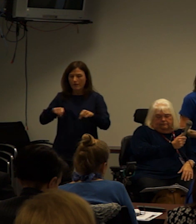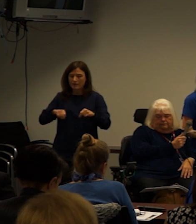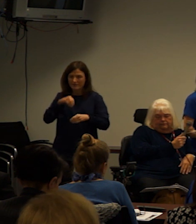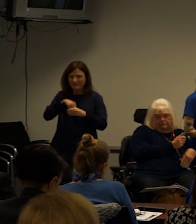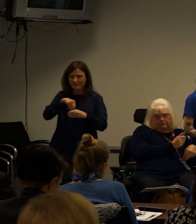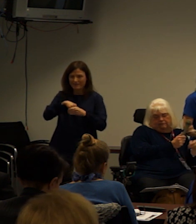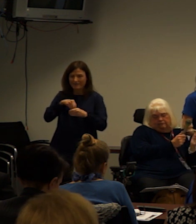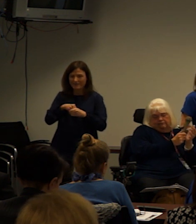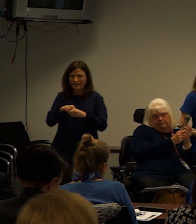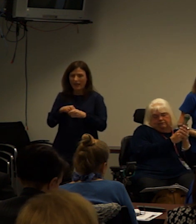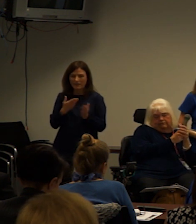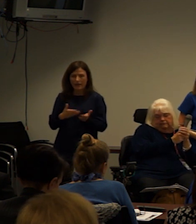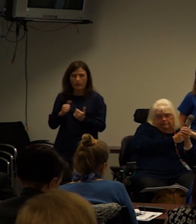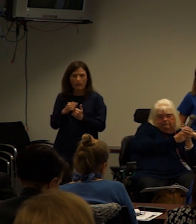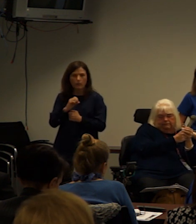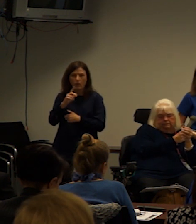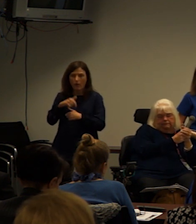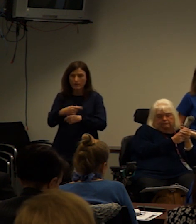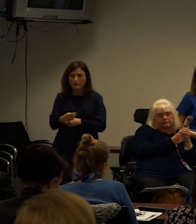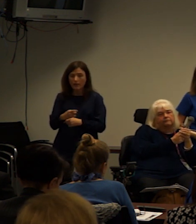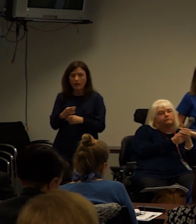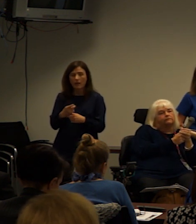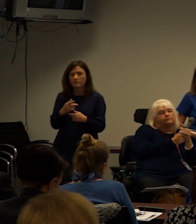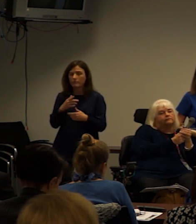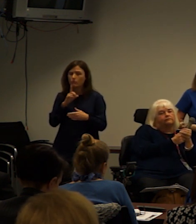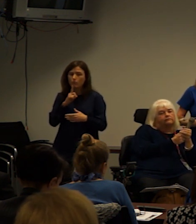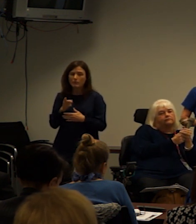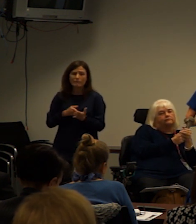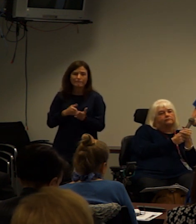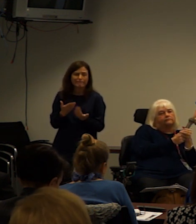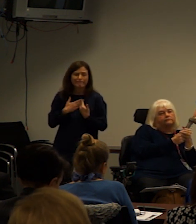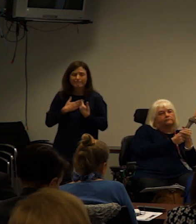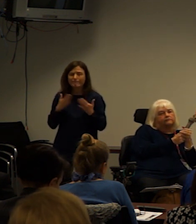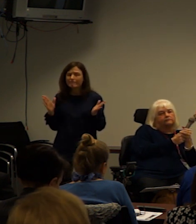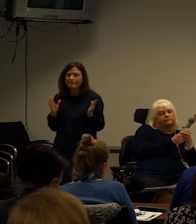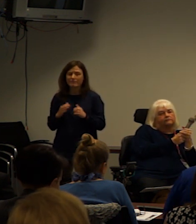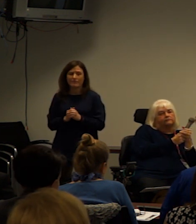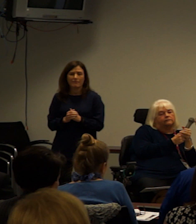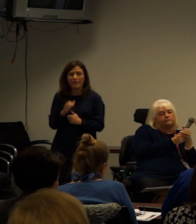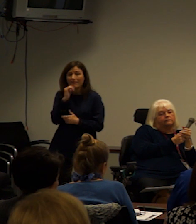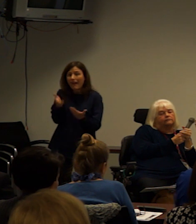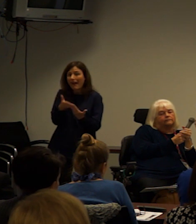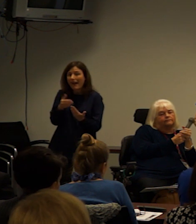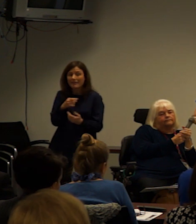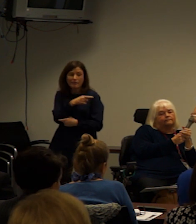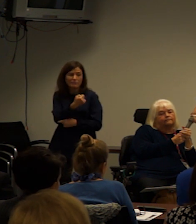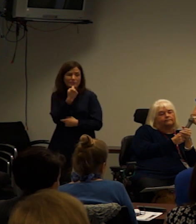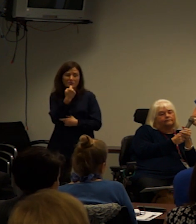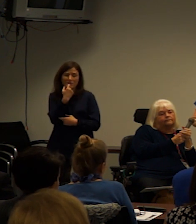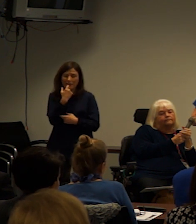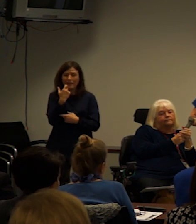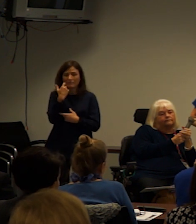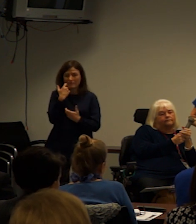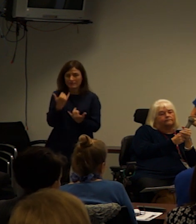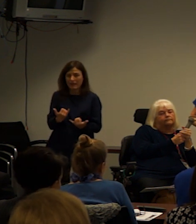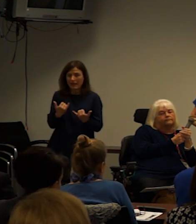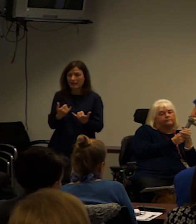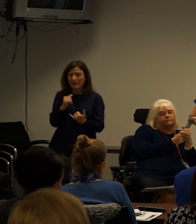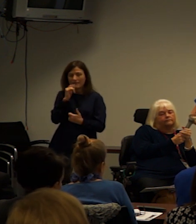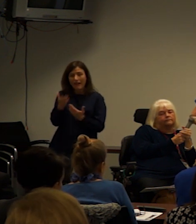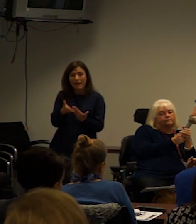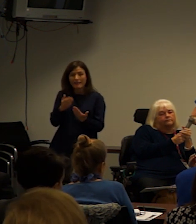Okay. Be open and honest. And that's not always easy, as Christine said. It's not always easy to